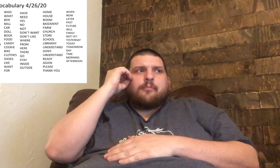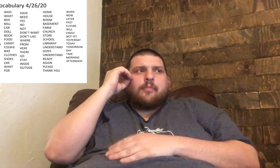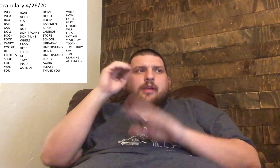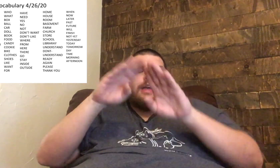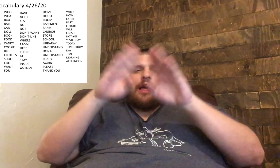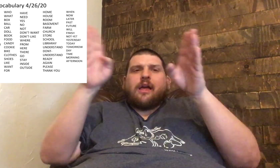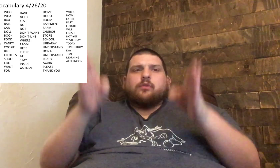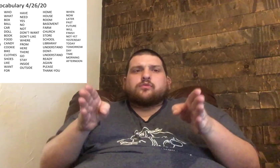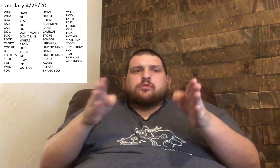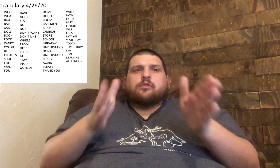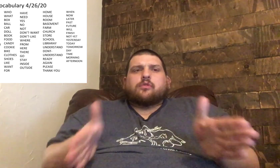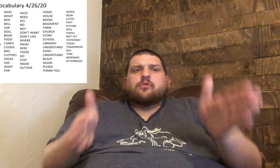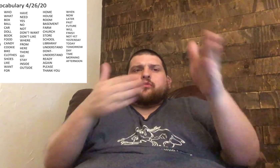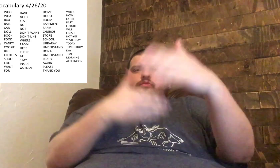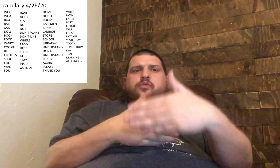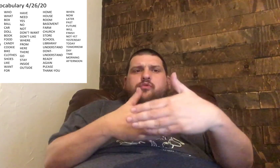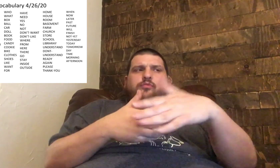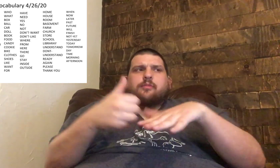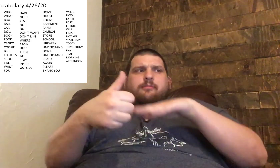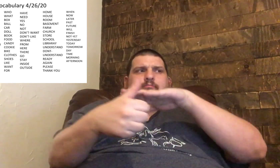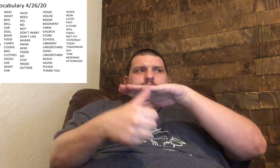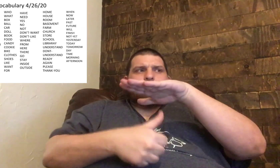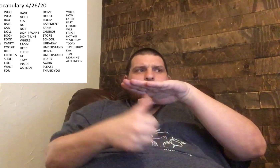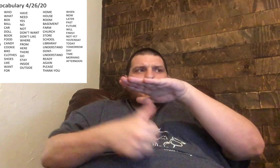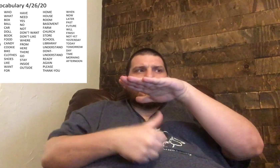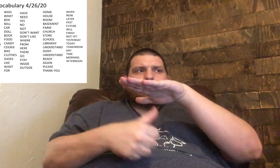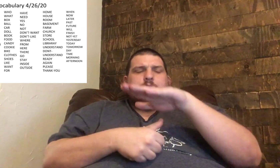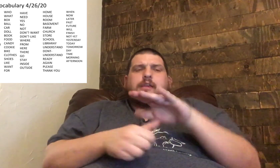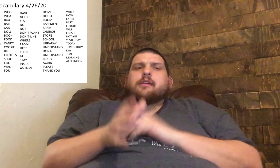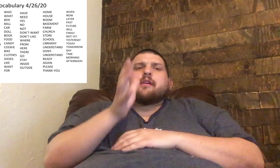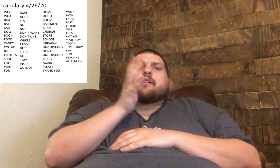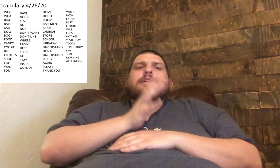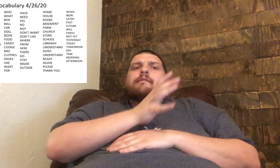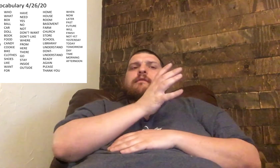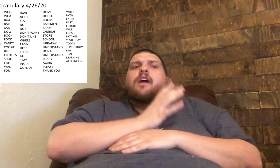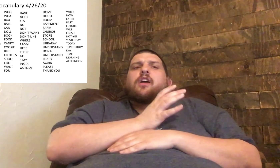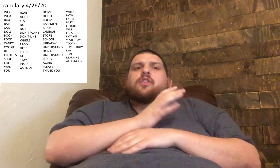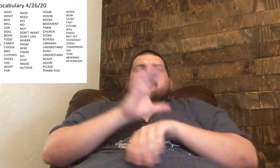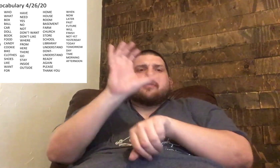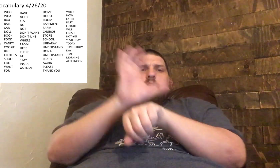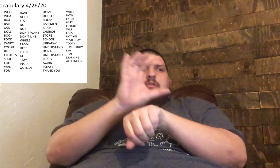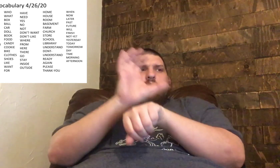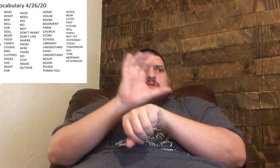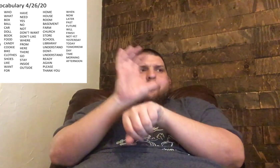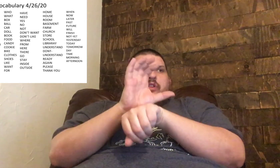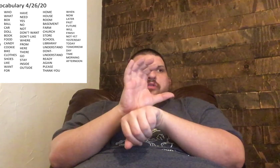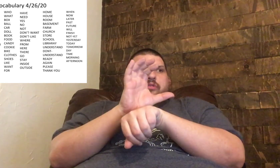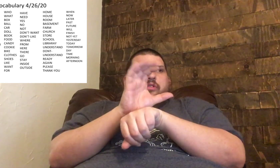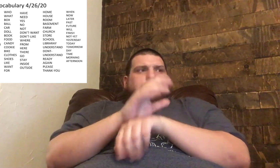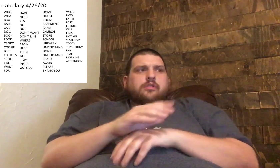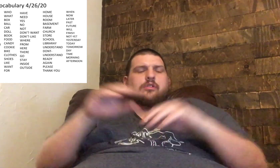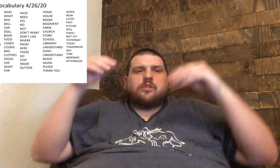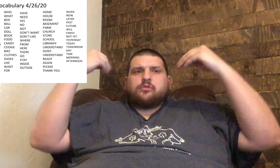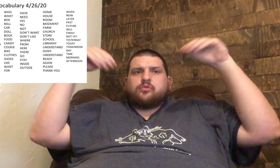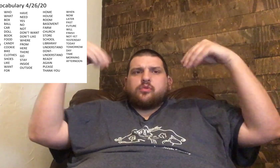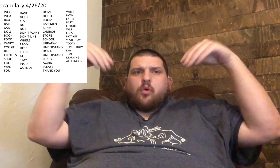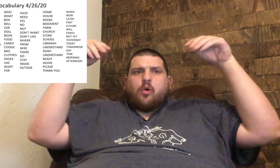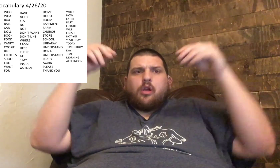home, house, room, basement, farm, church,